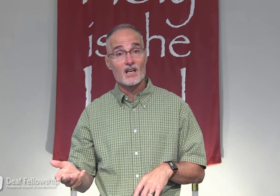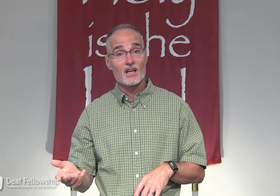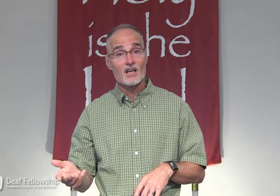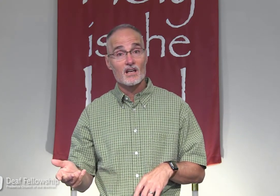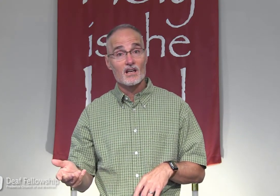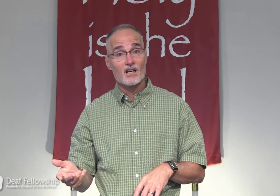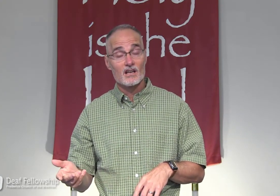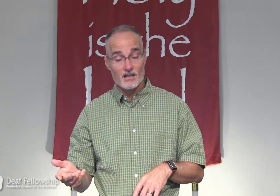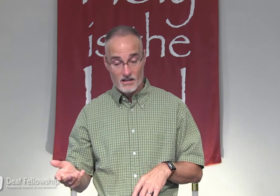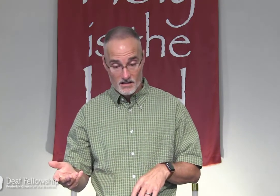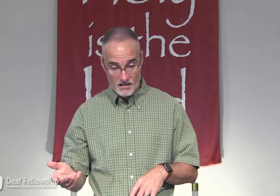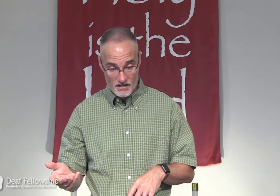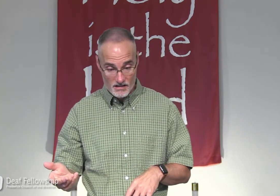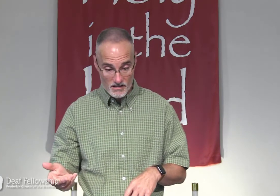What is that?